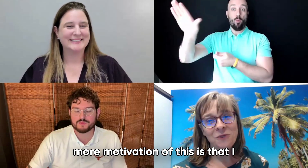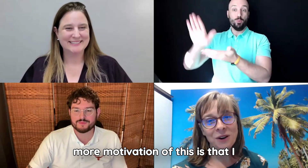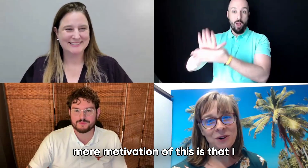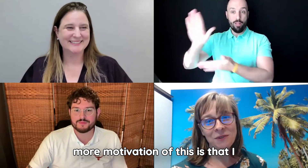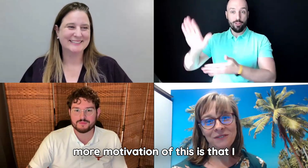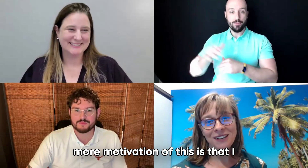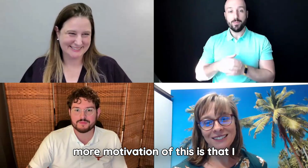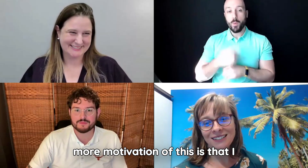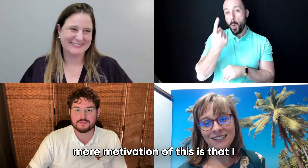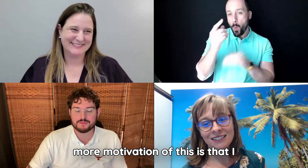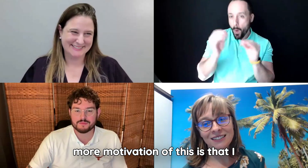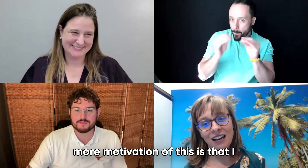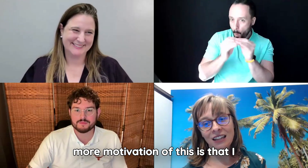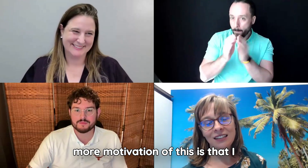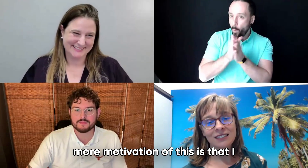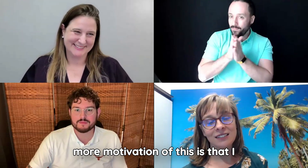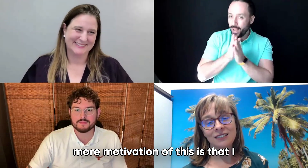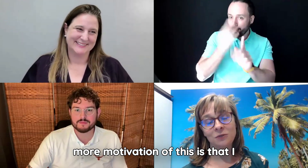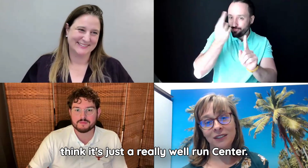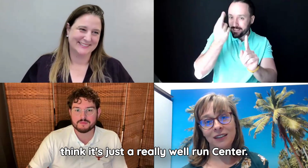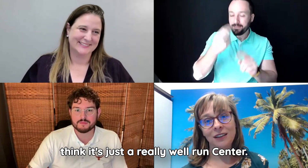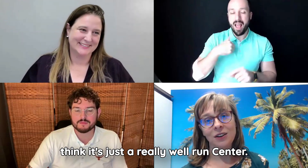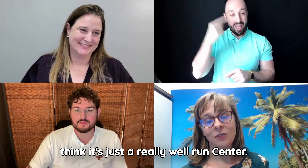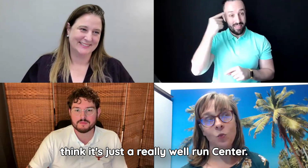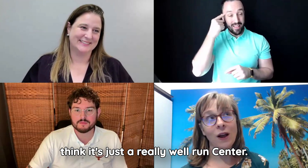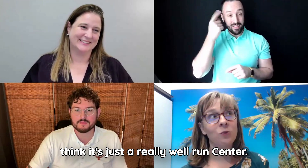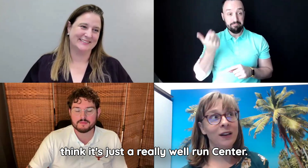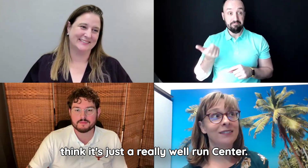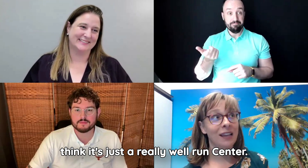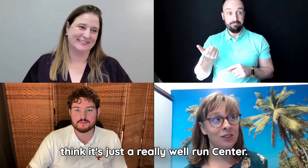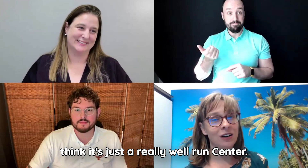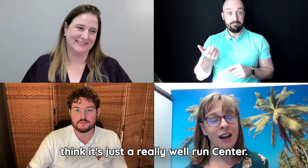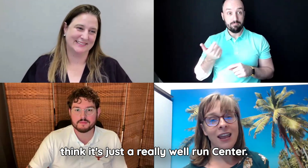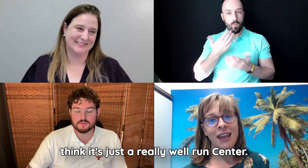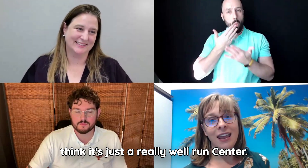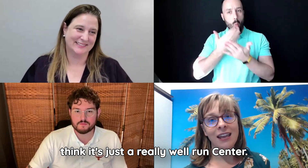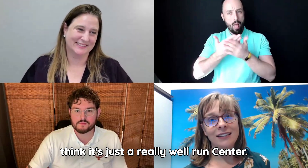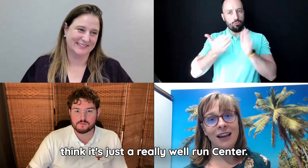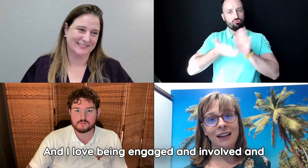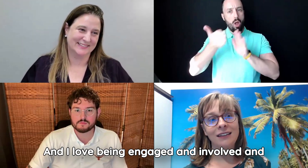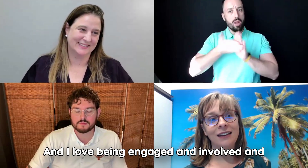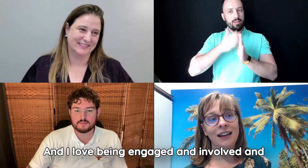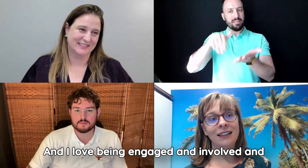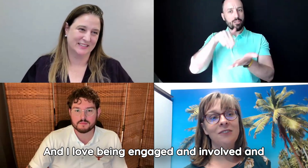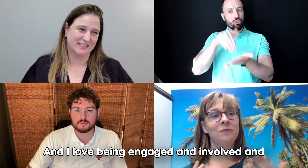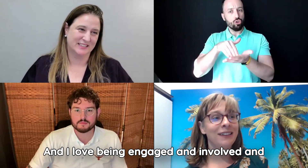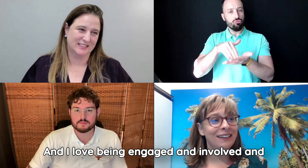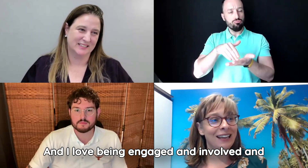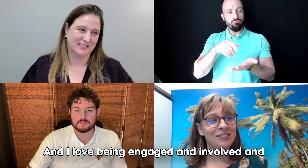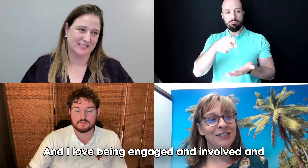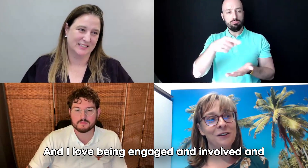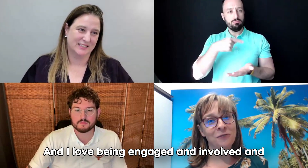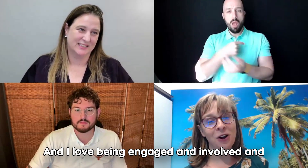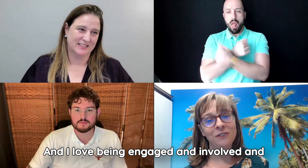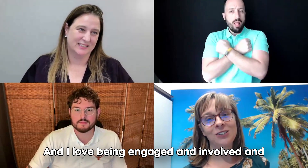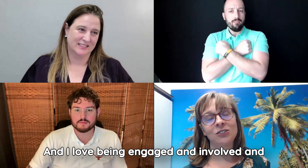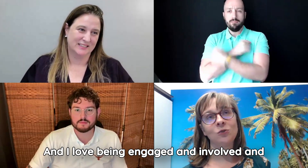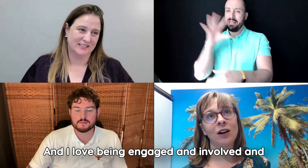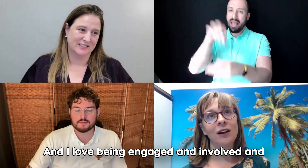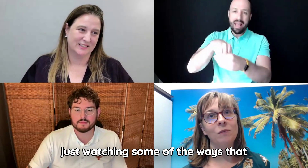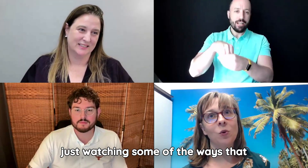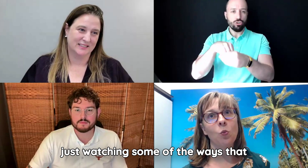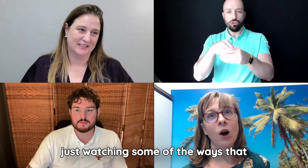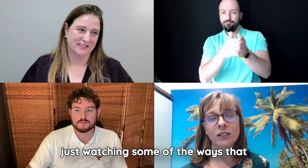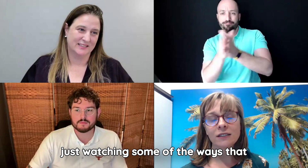more motivation of this is that I think it's just a really well-run center. And I love being engaged and involved and